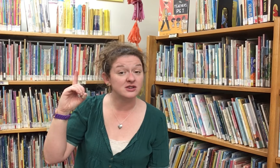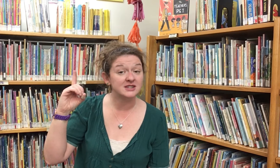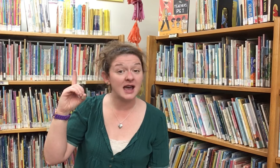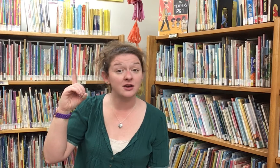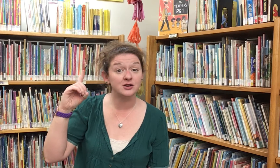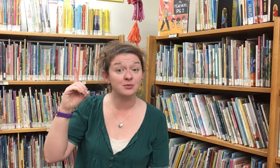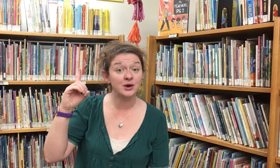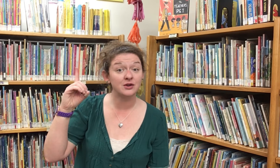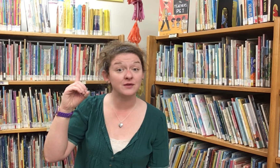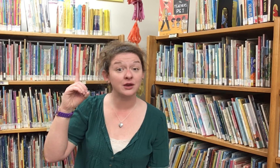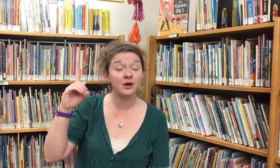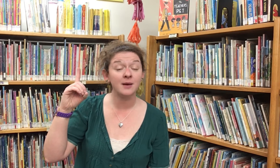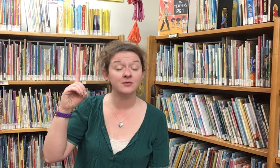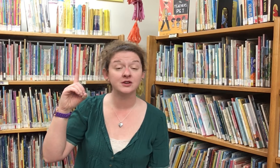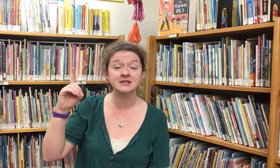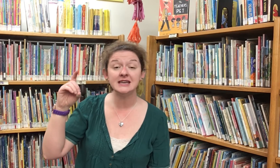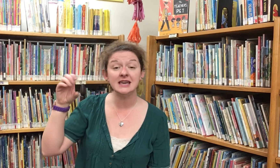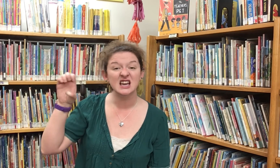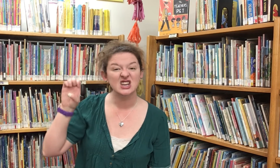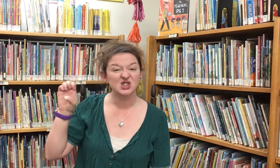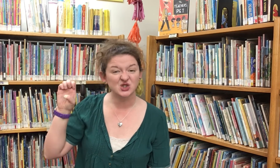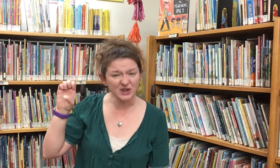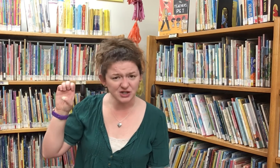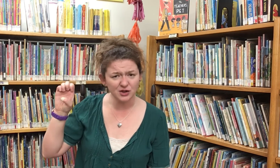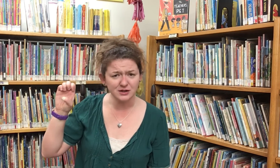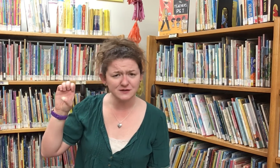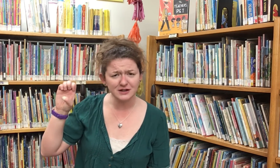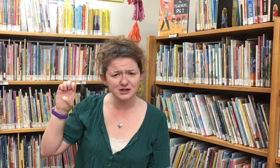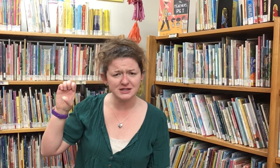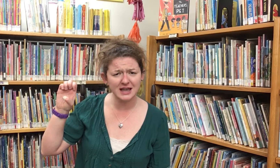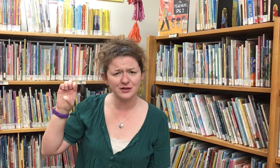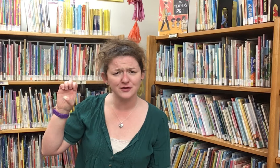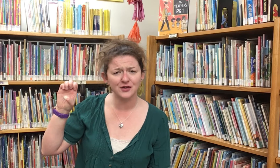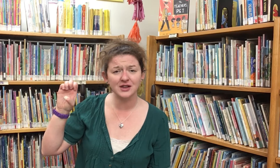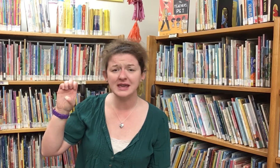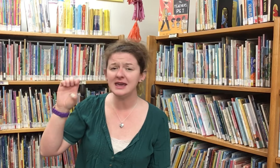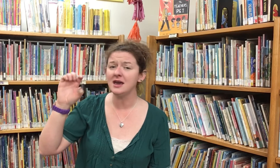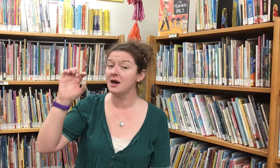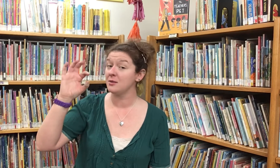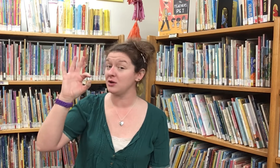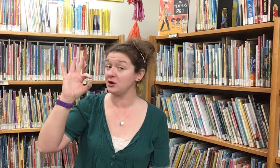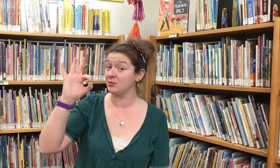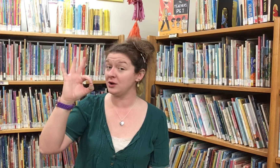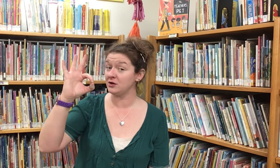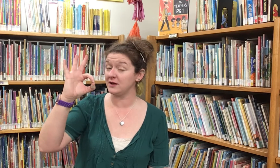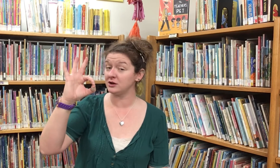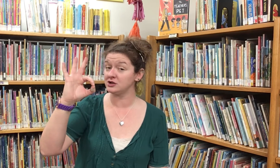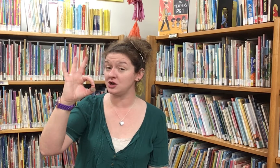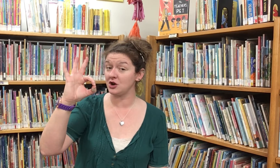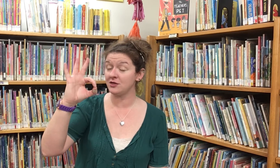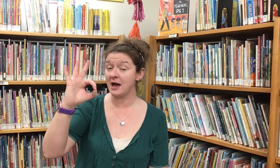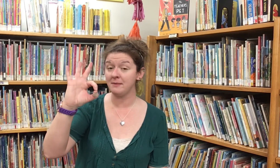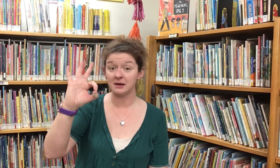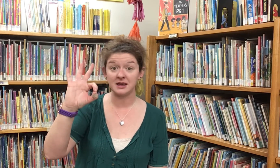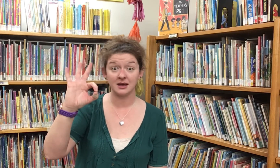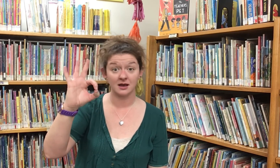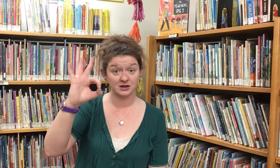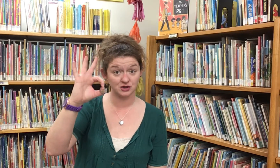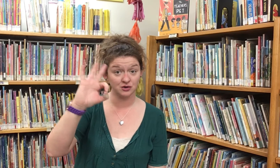down and your pointer finger up for D. Scrunch all those fingers together for E. Bring your pointer finger to your thumb and make a circle, and